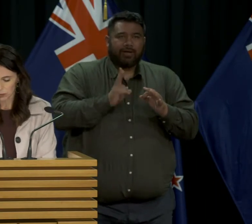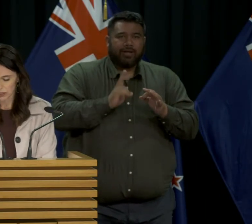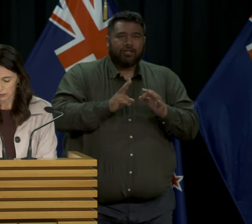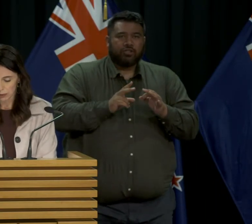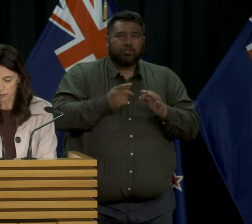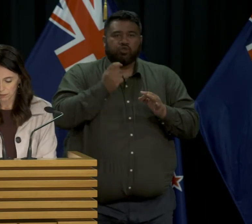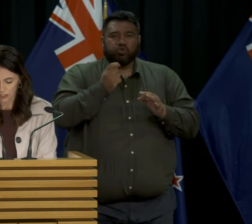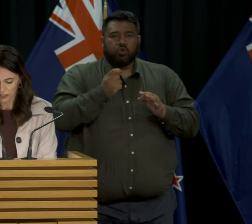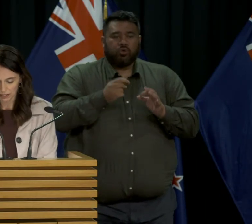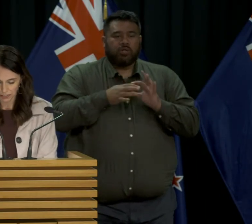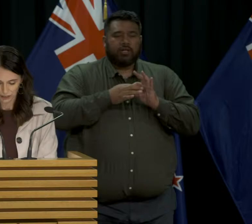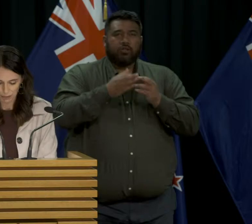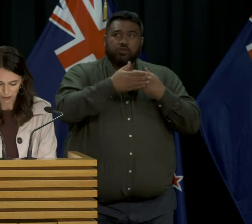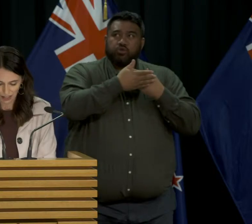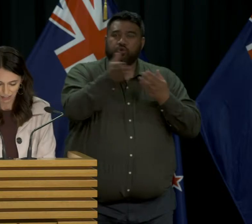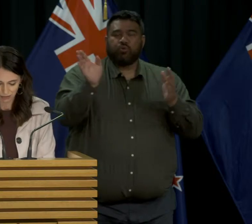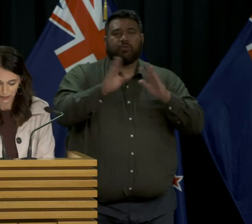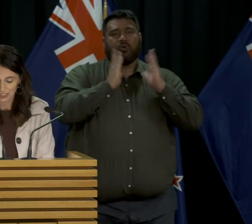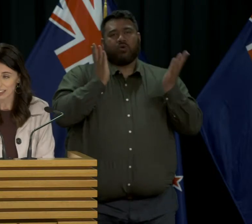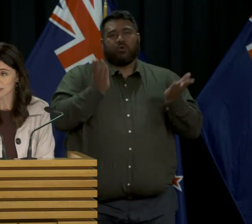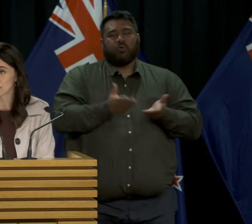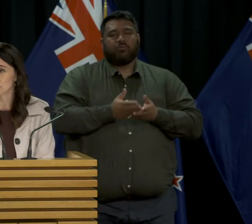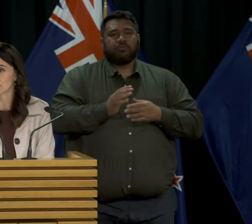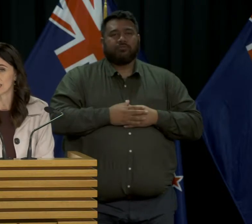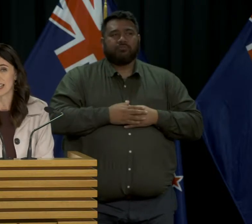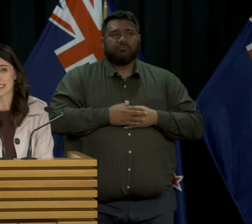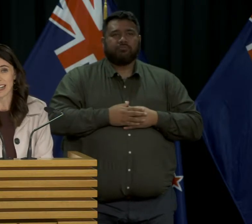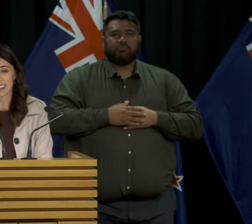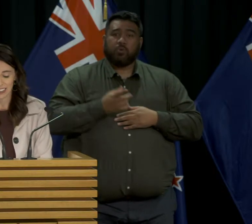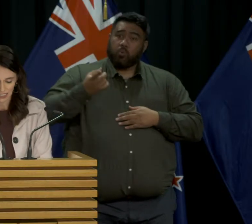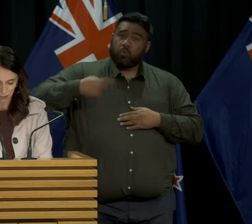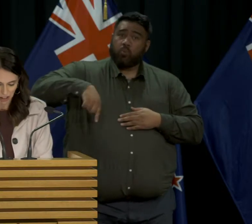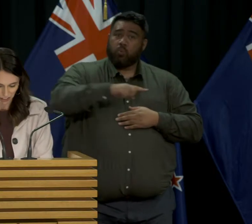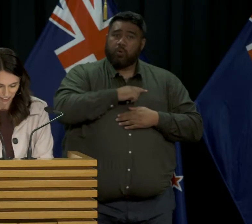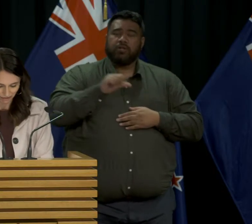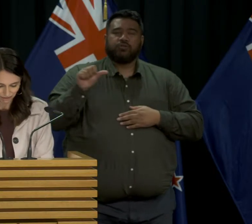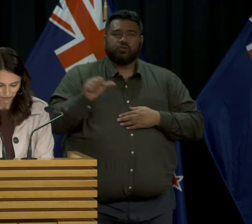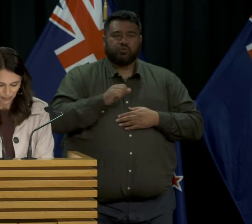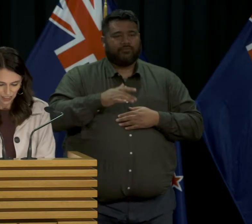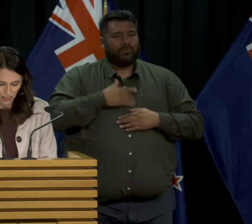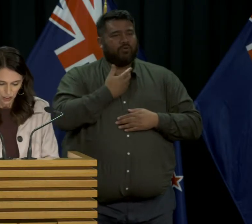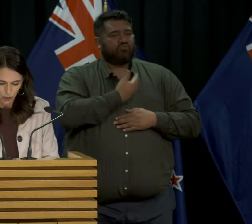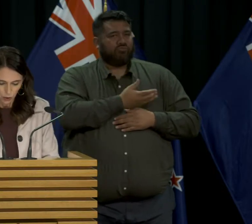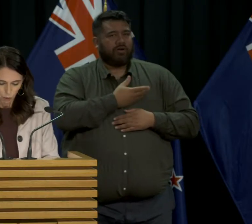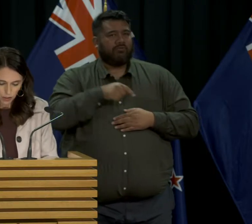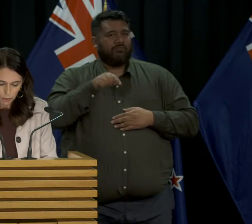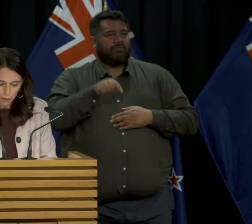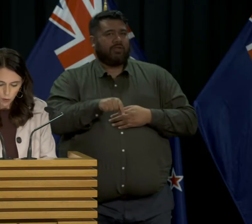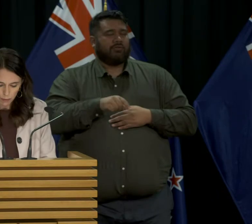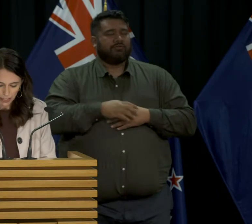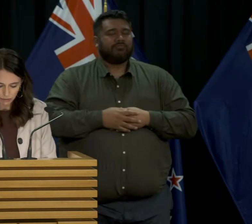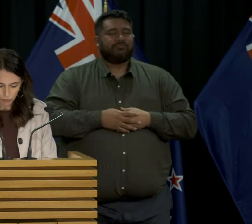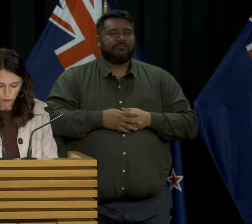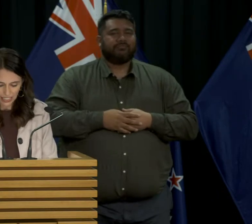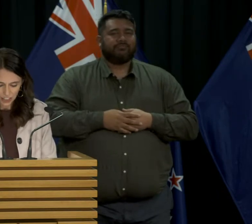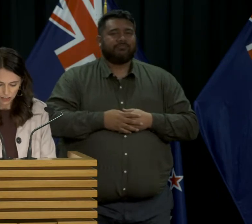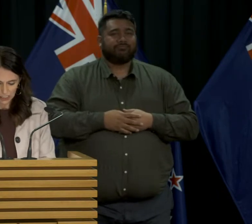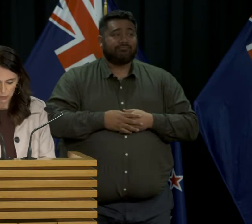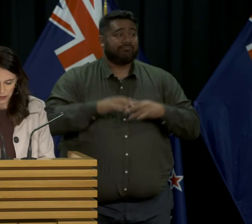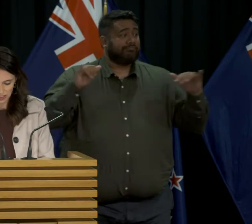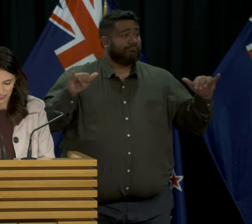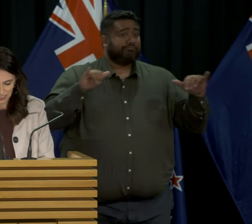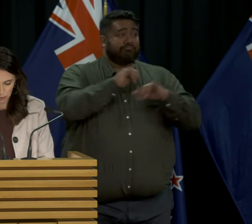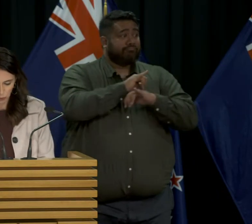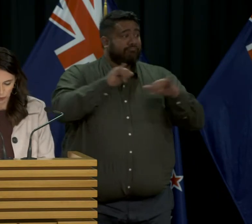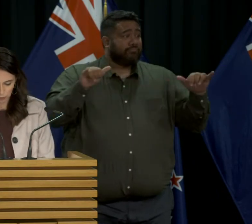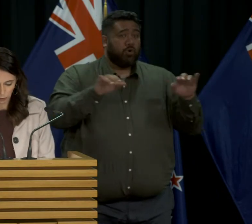take a moment to be very, very proud of, because after all, it has taken a team effort. What the bubble will mean for each of